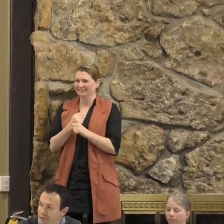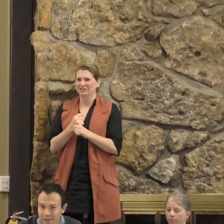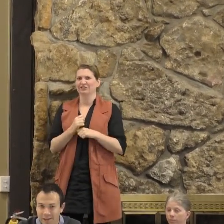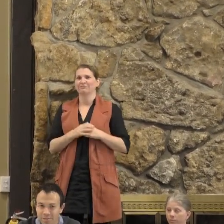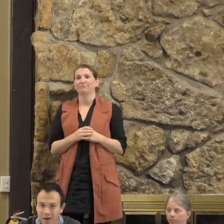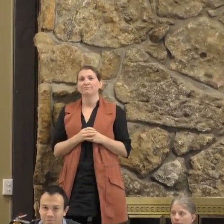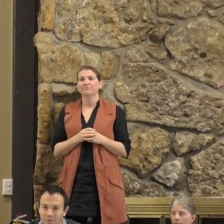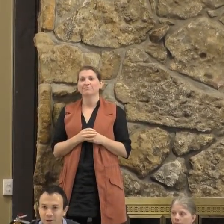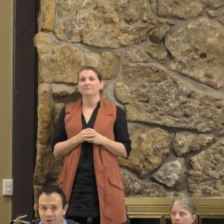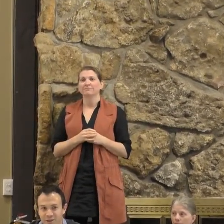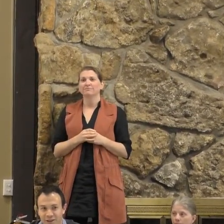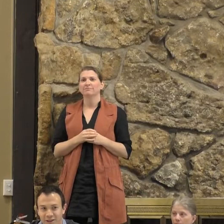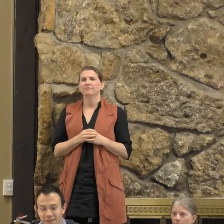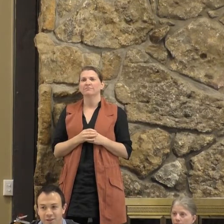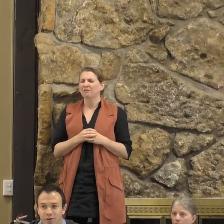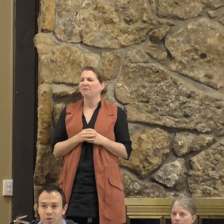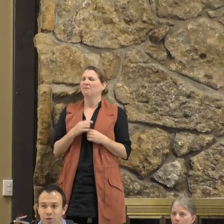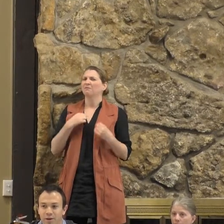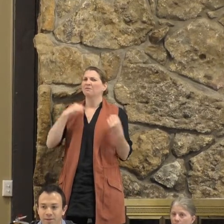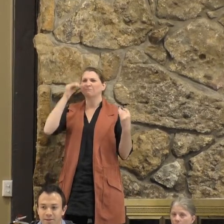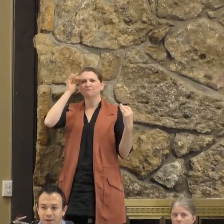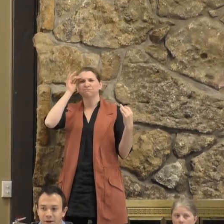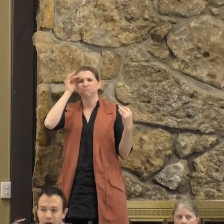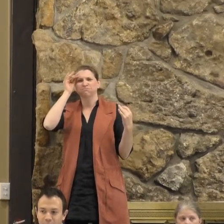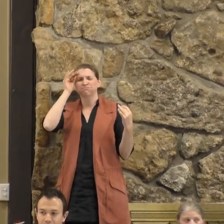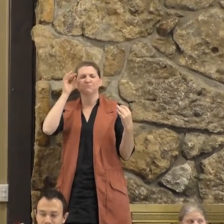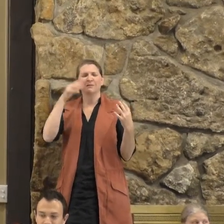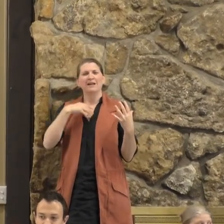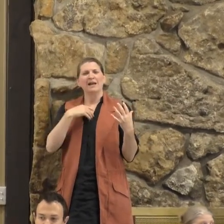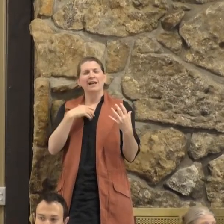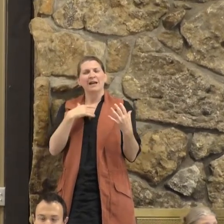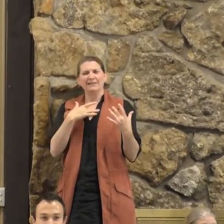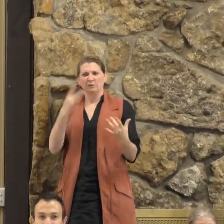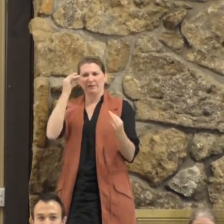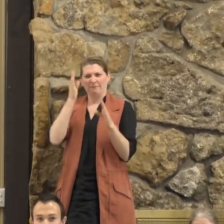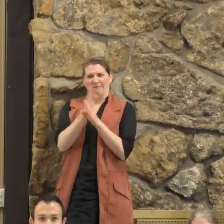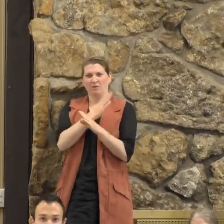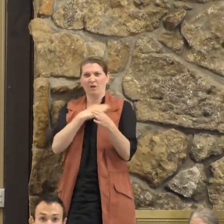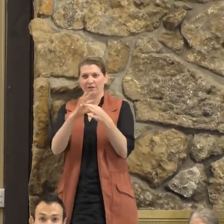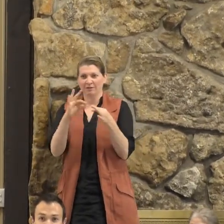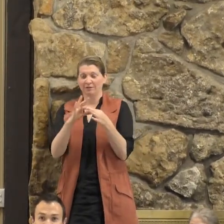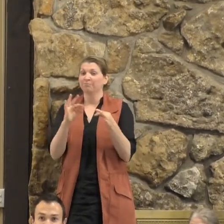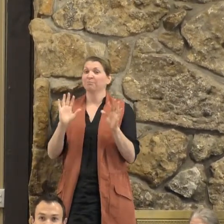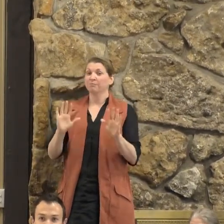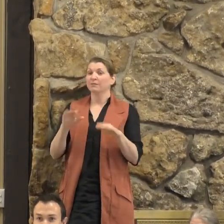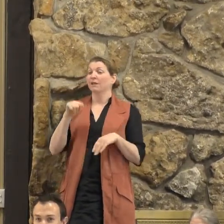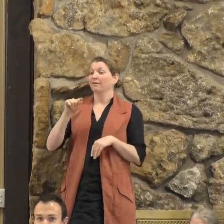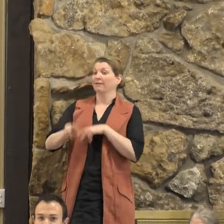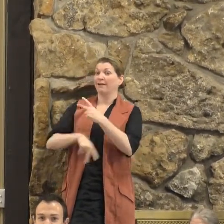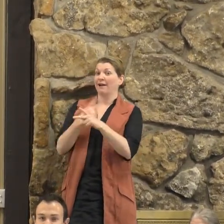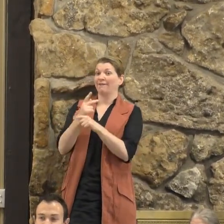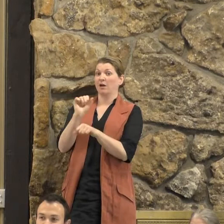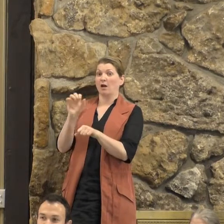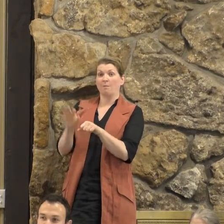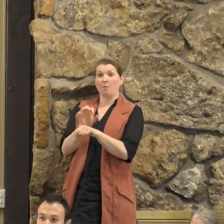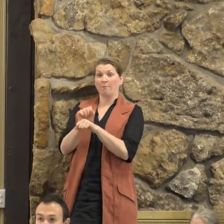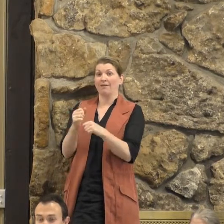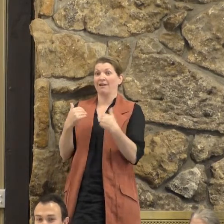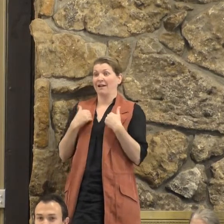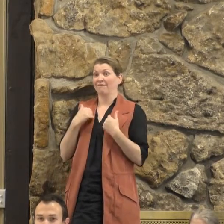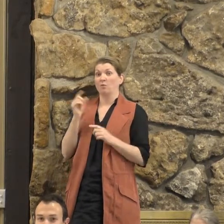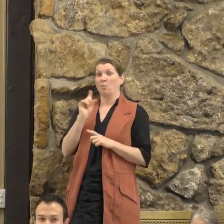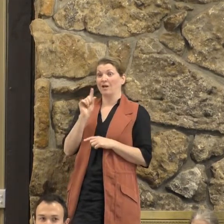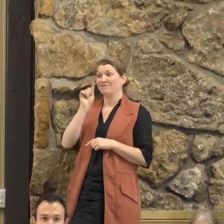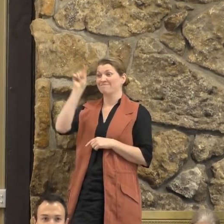one thing I was really thinking about before I was going to talk here was the type of appointments we see at the health district. And a